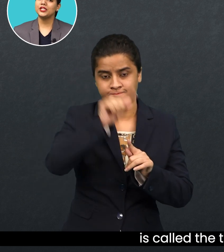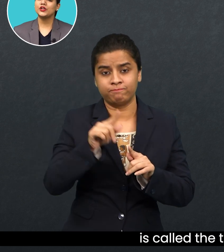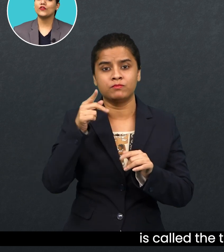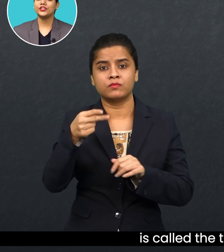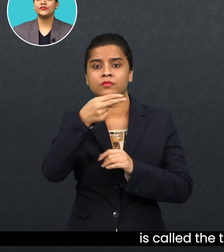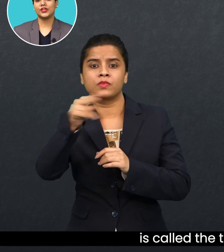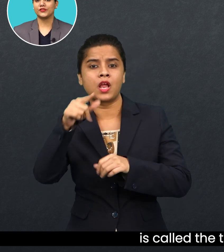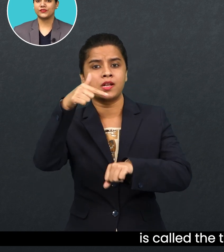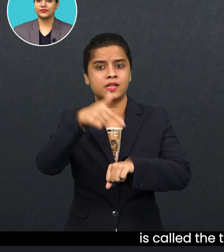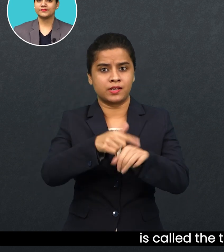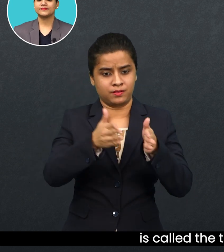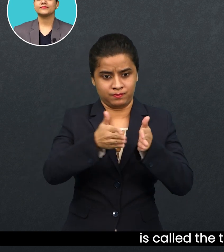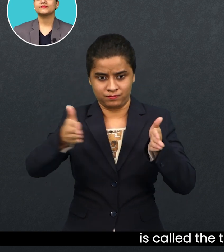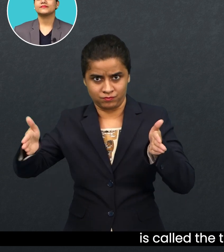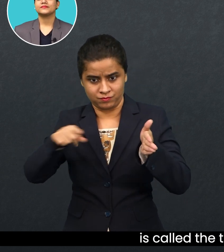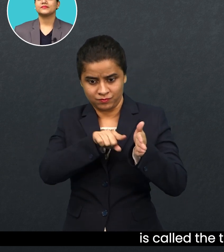time period of the wave.